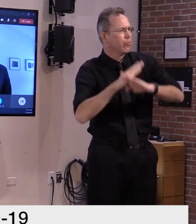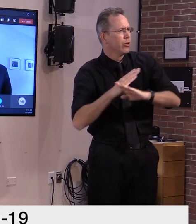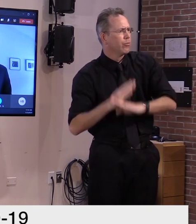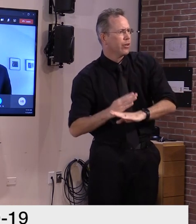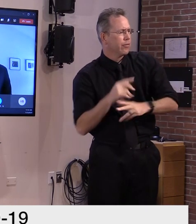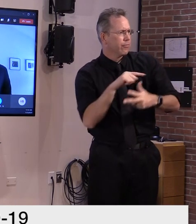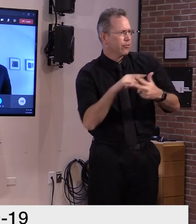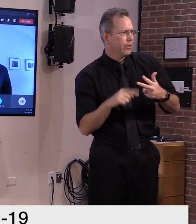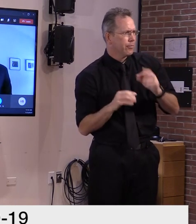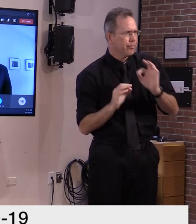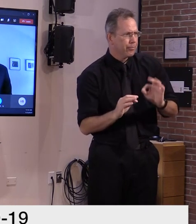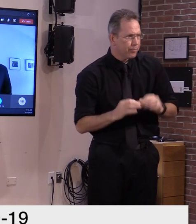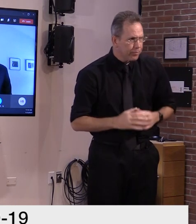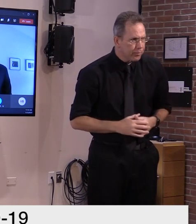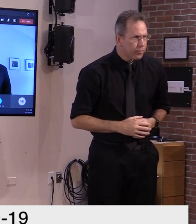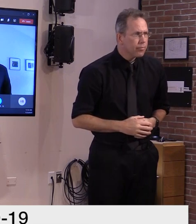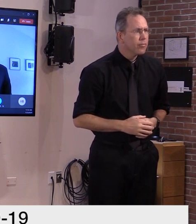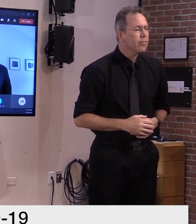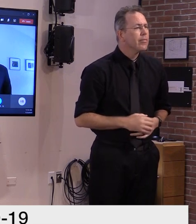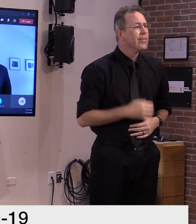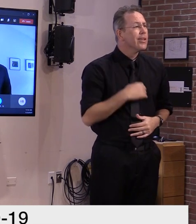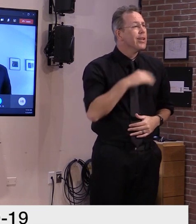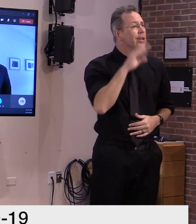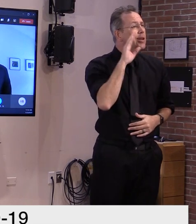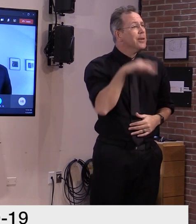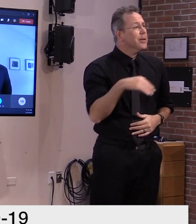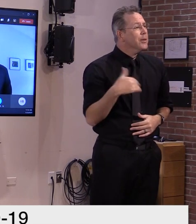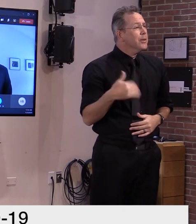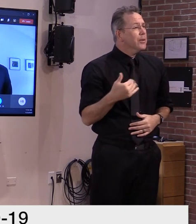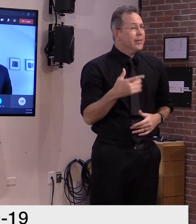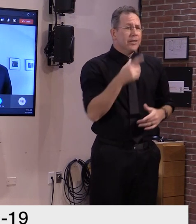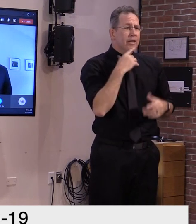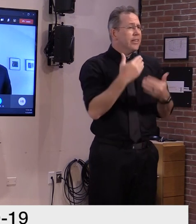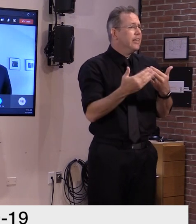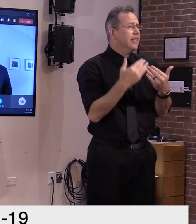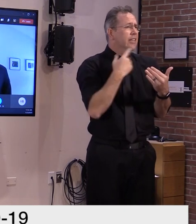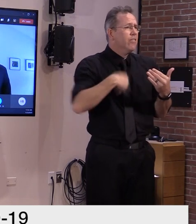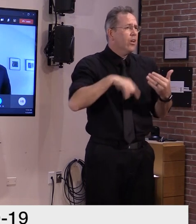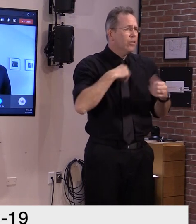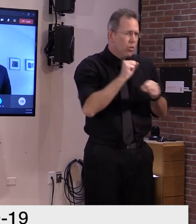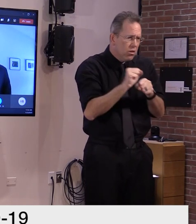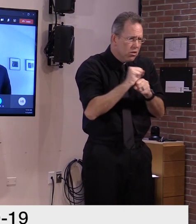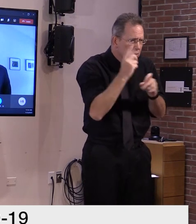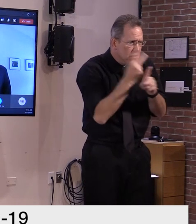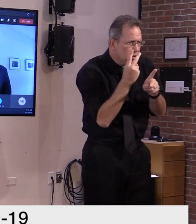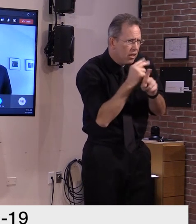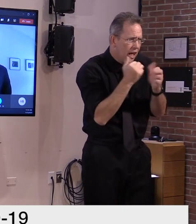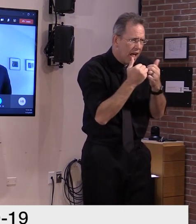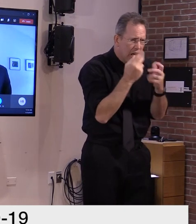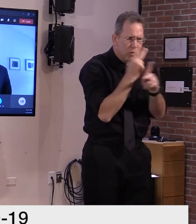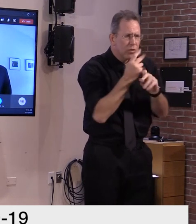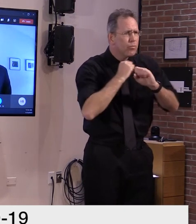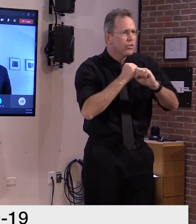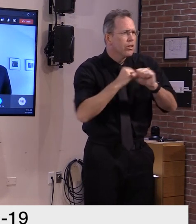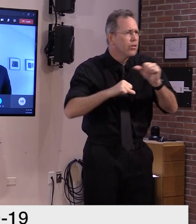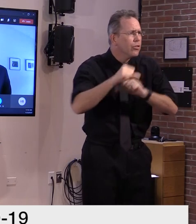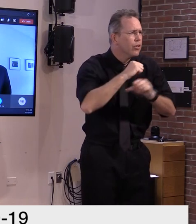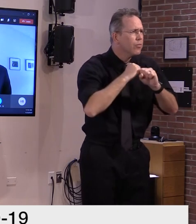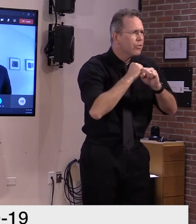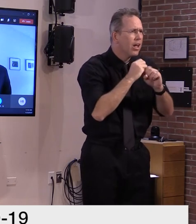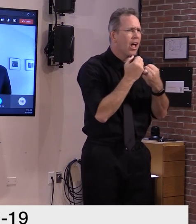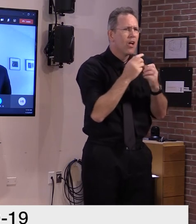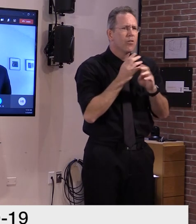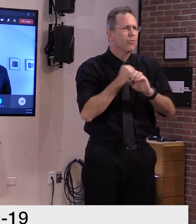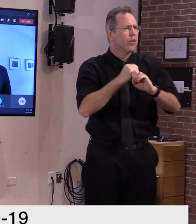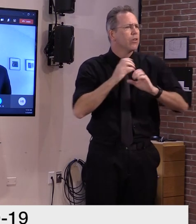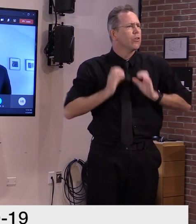an enormous undertaking. The guidance requires all customers to attest that they comply with the safe travel and quarantine guidance when they